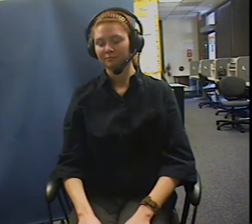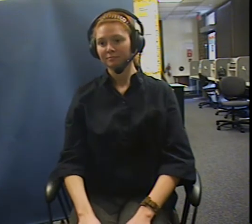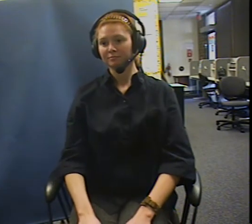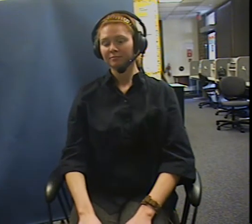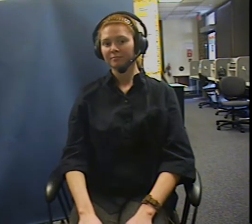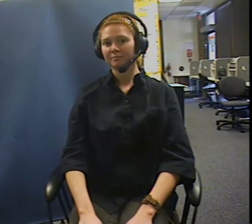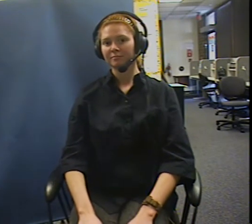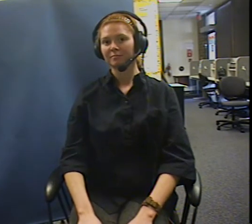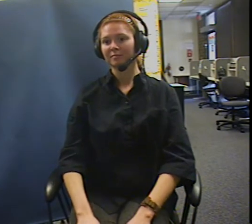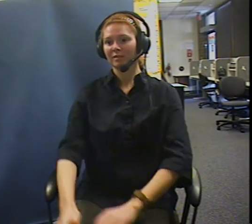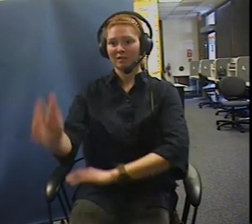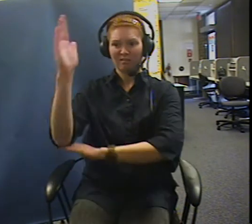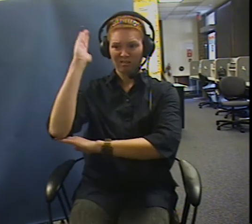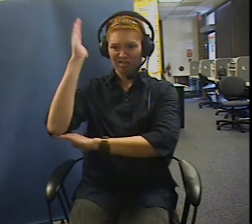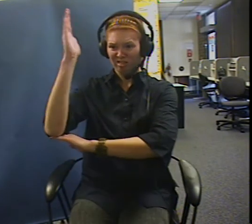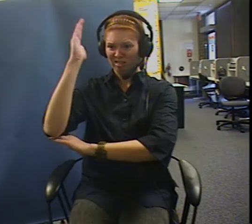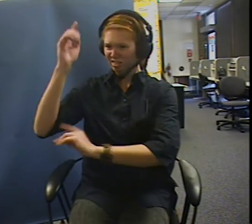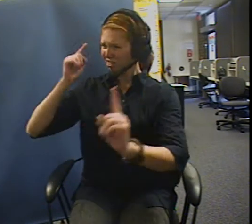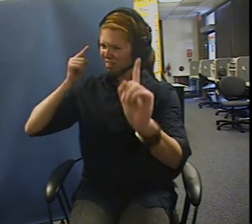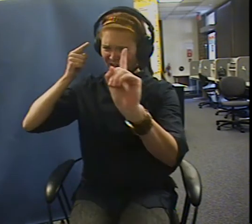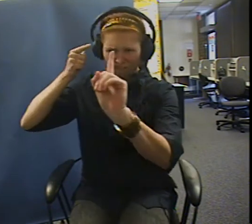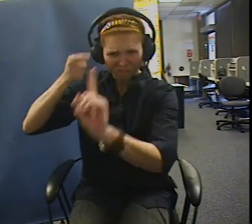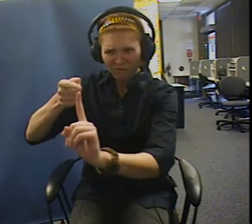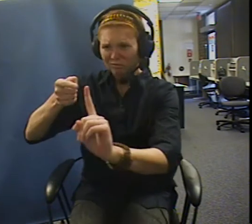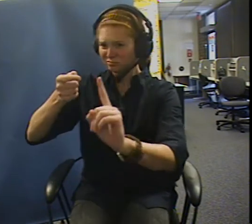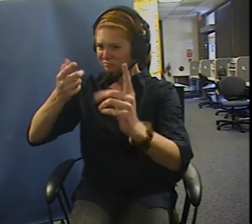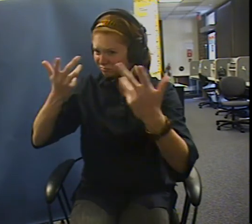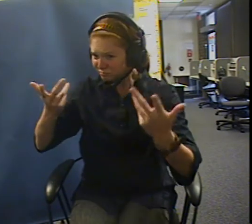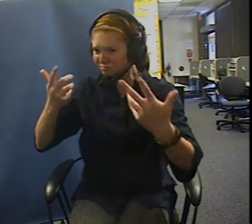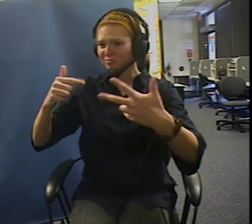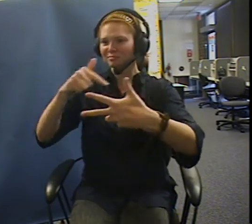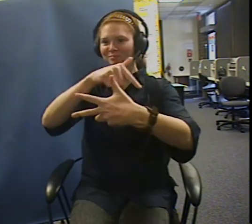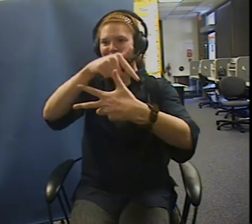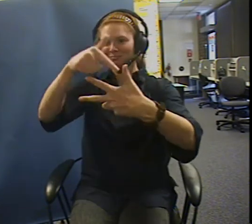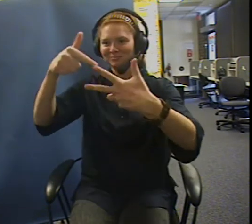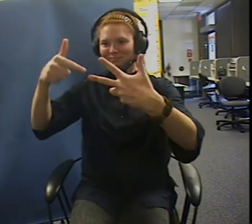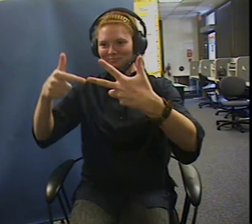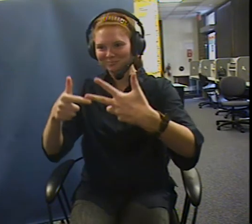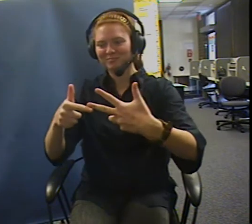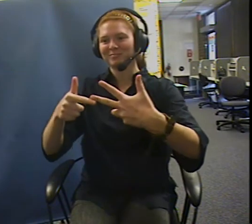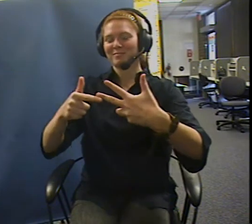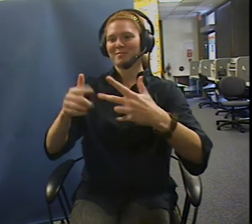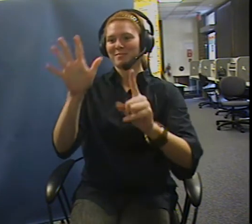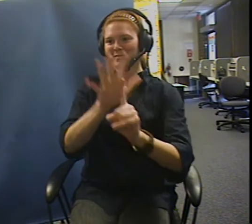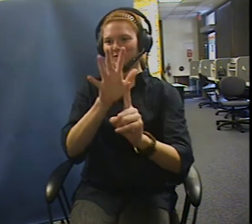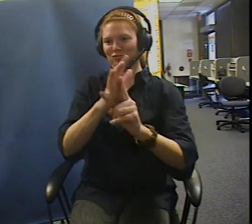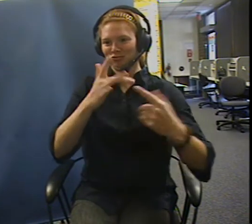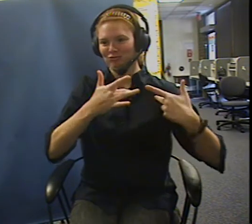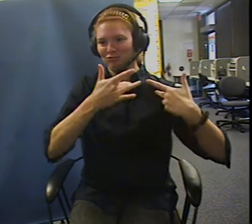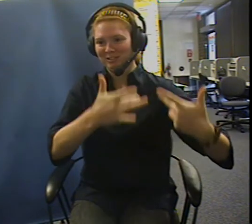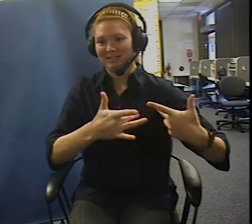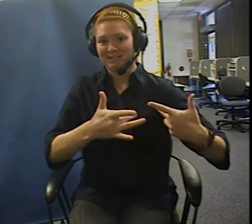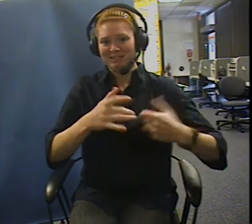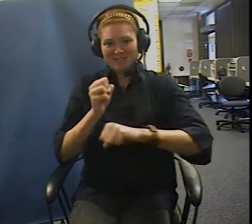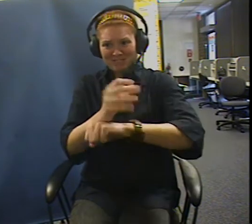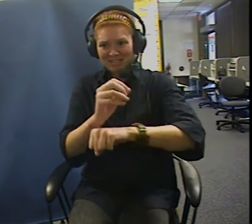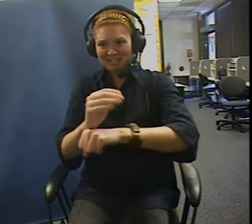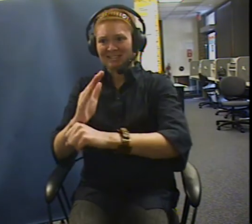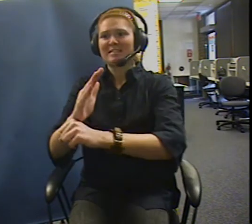of my talk today is to outline the three major trends affecting central cities in the United States. The first trend has